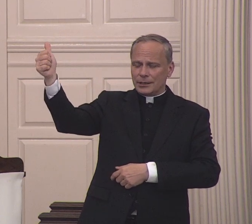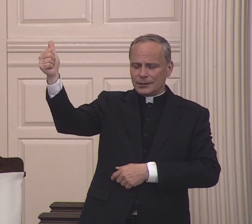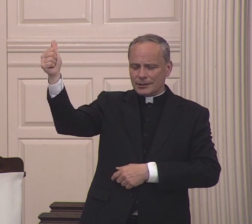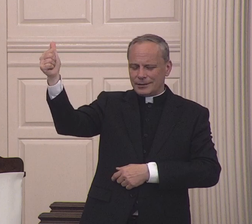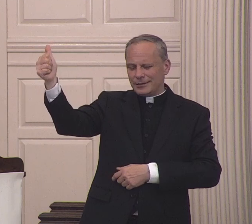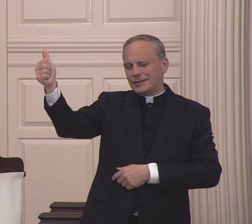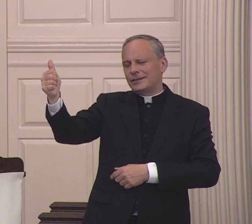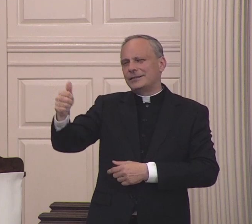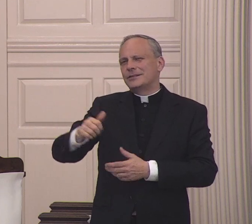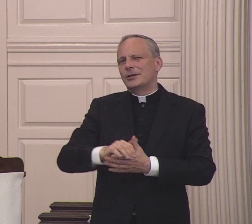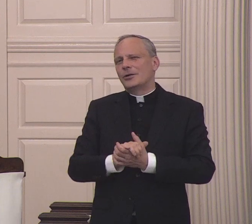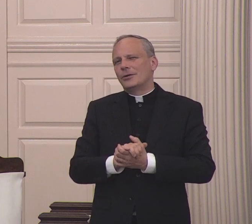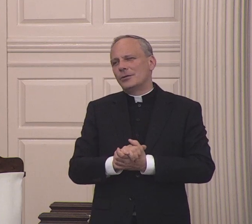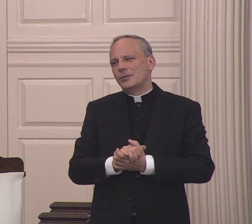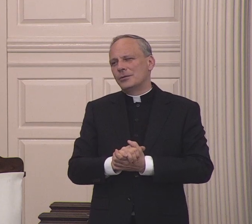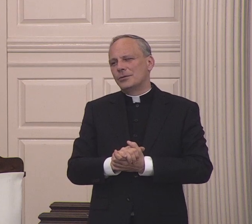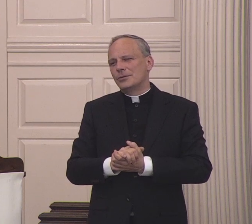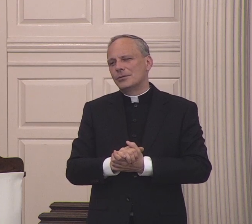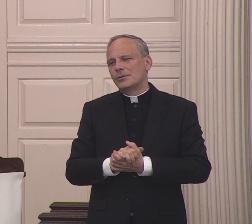be his